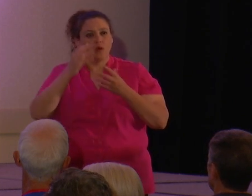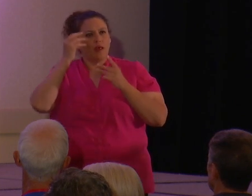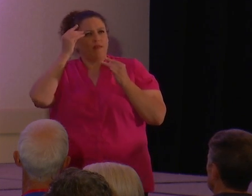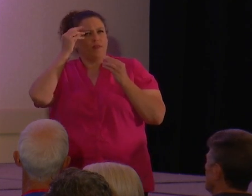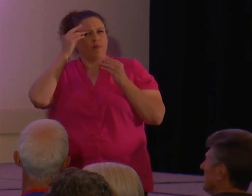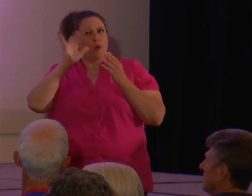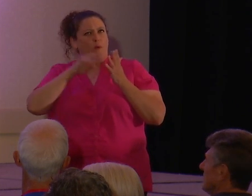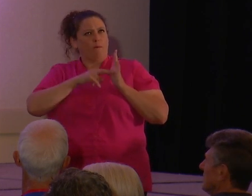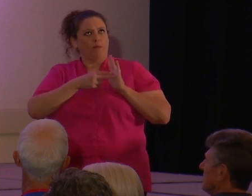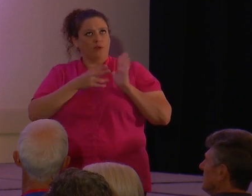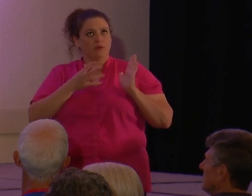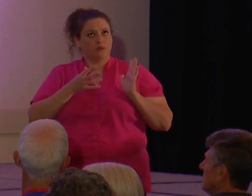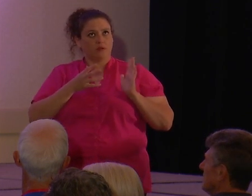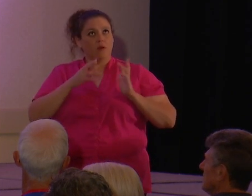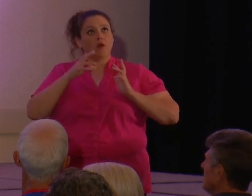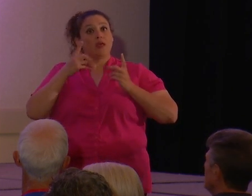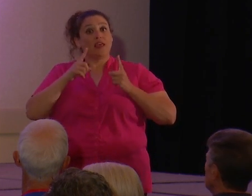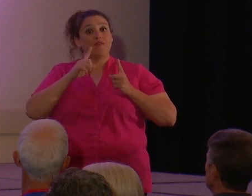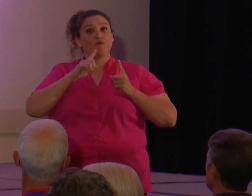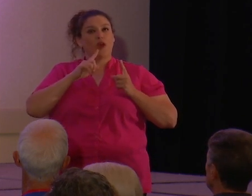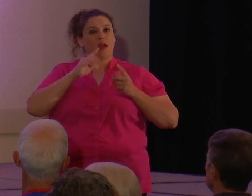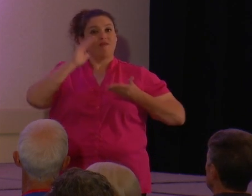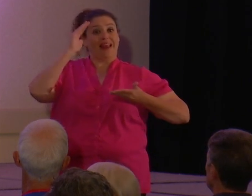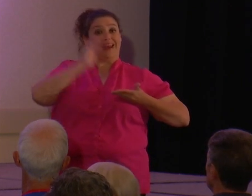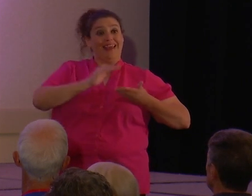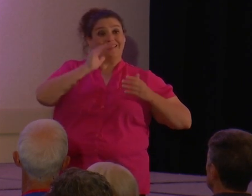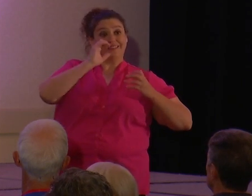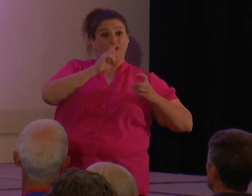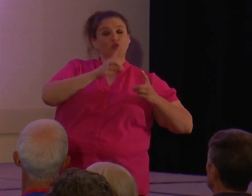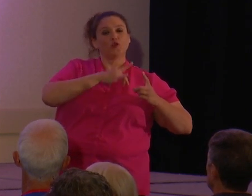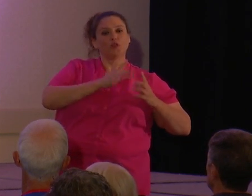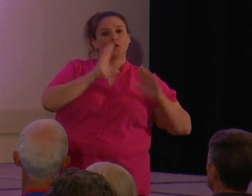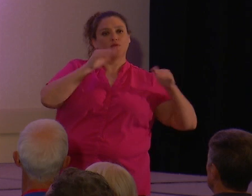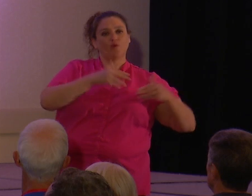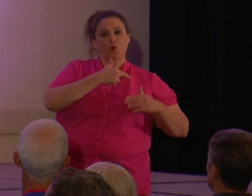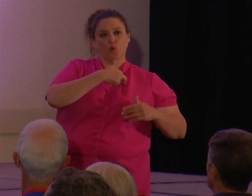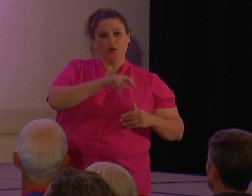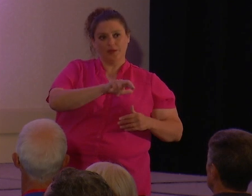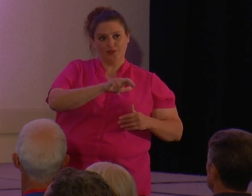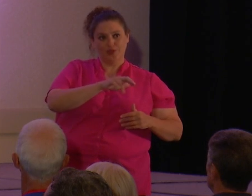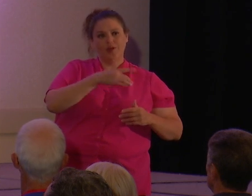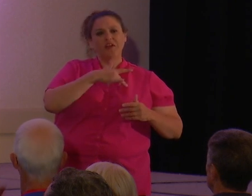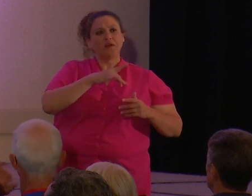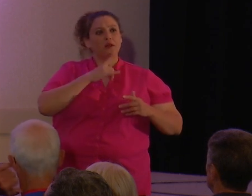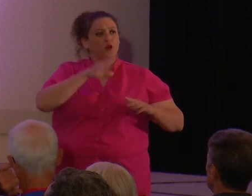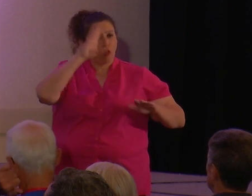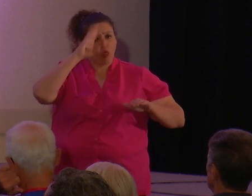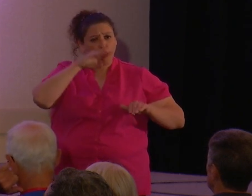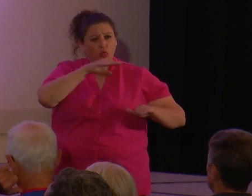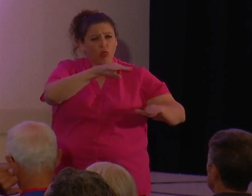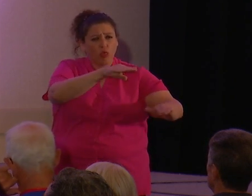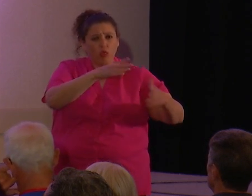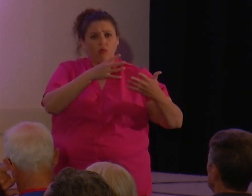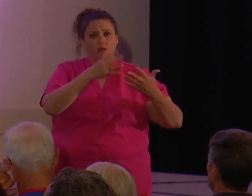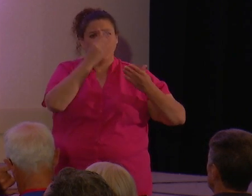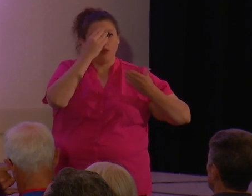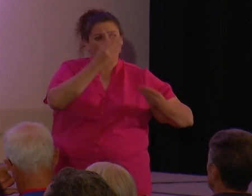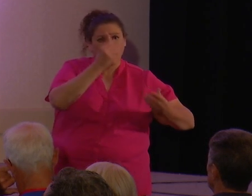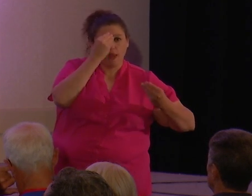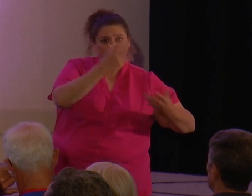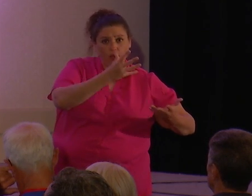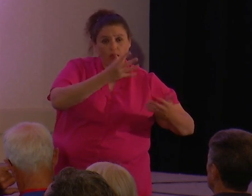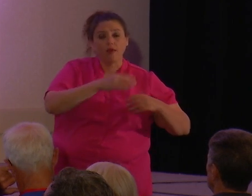of this. The less educated you are, the more religious you are. The more likely you are to follow a leader. The more likely you are to obey